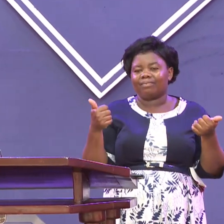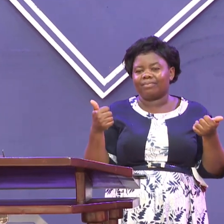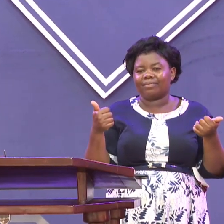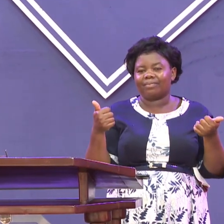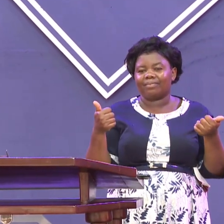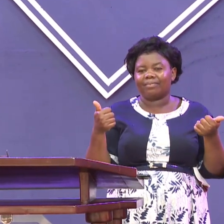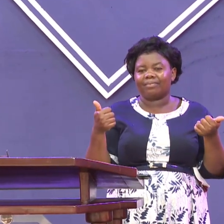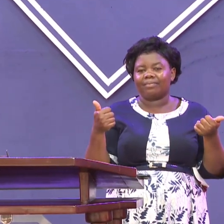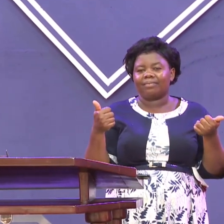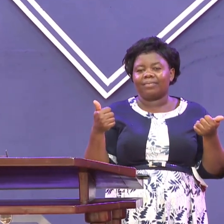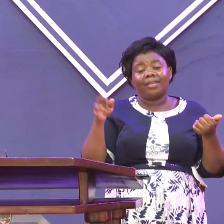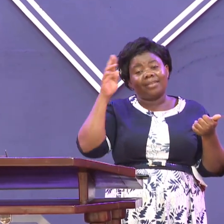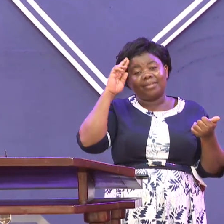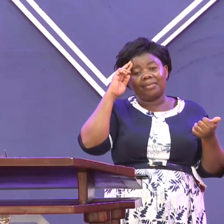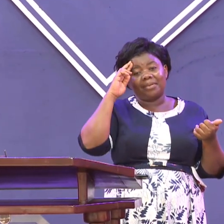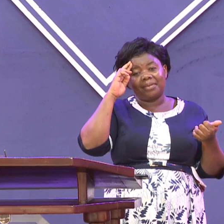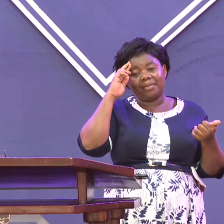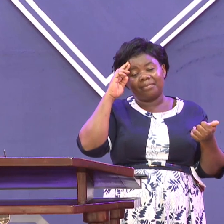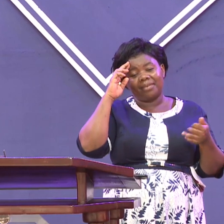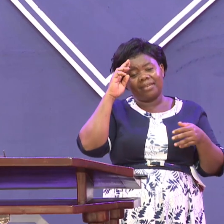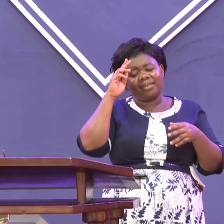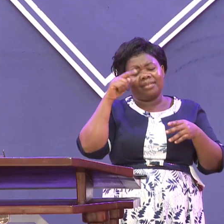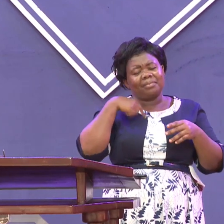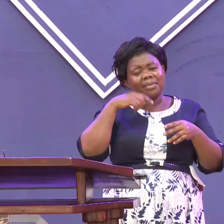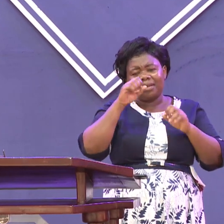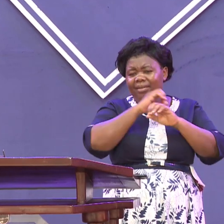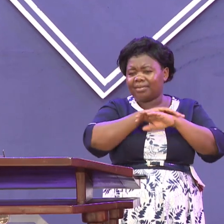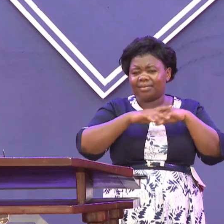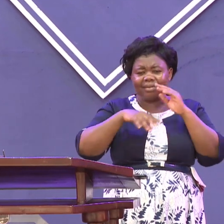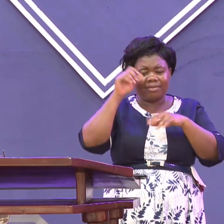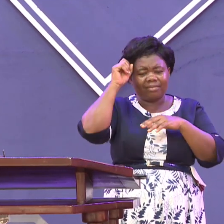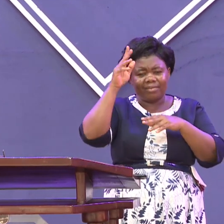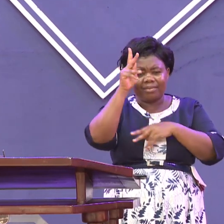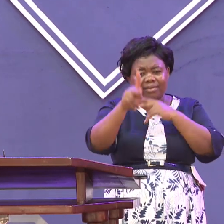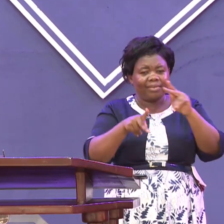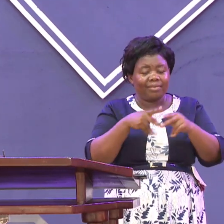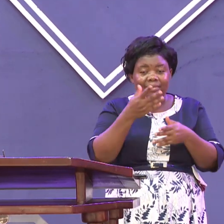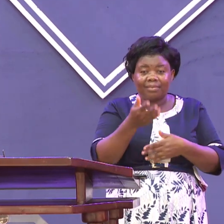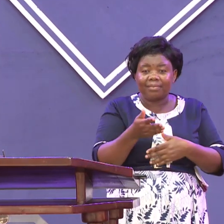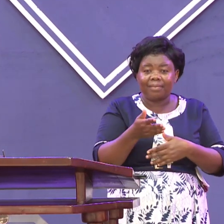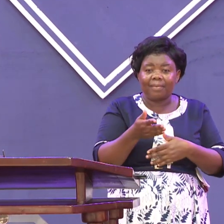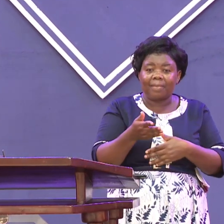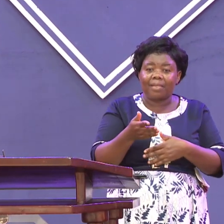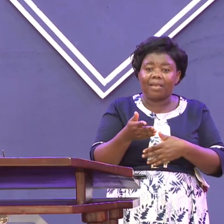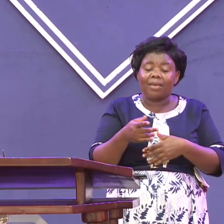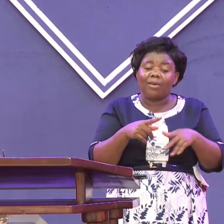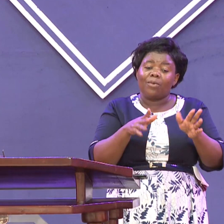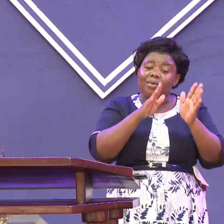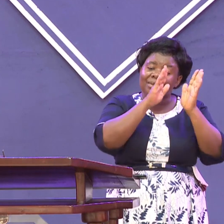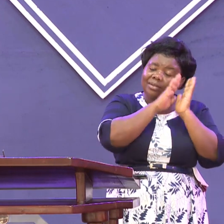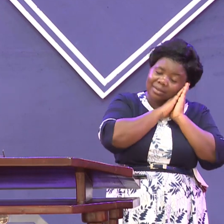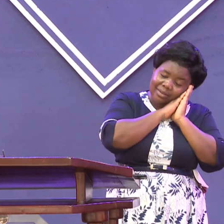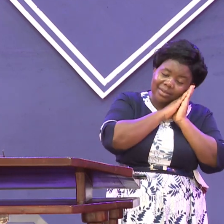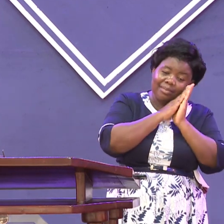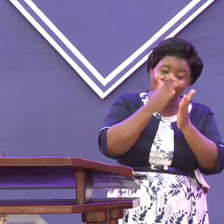night. Jukira ndi mu bantu tusibamanyi. Remember, I'm in people who I don't know. Tusuze mu mwanyi wakati.